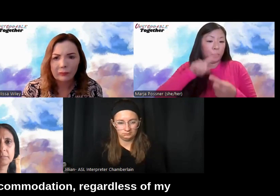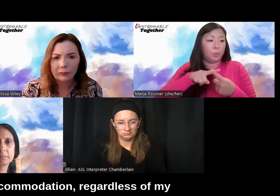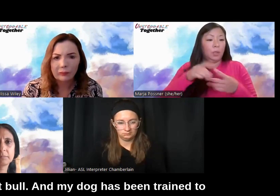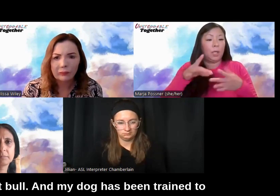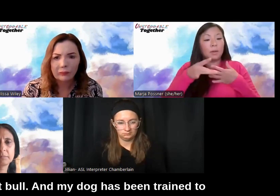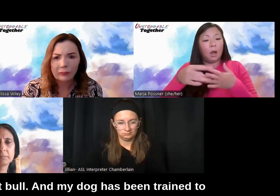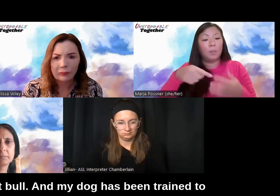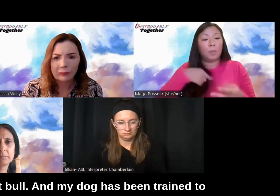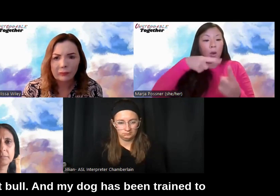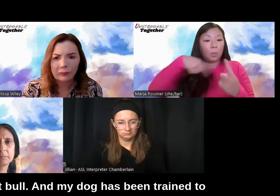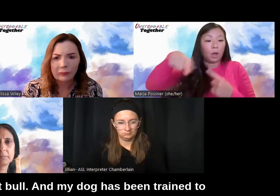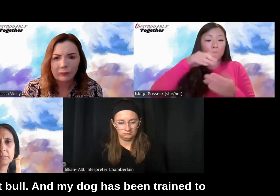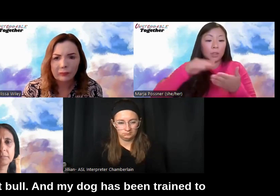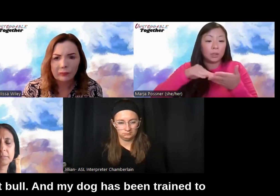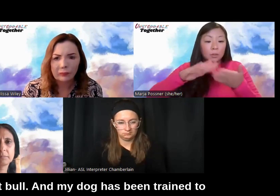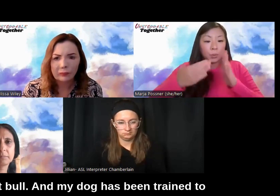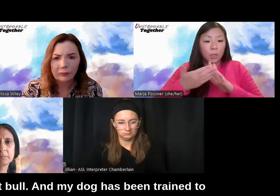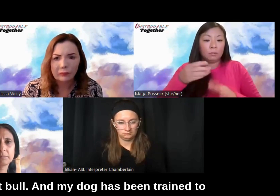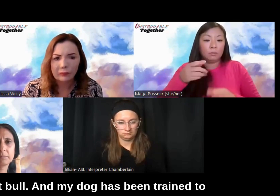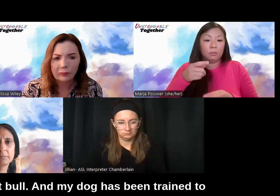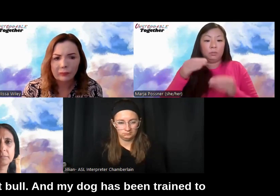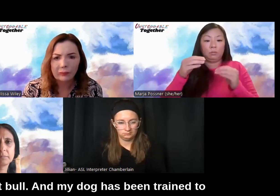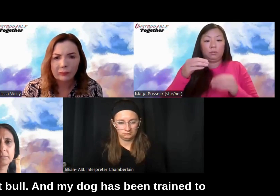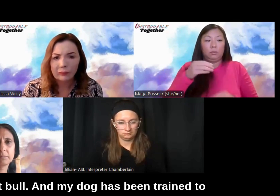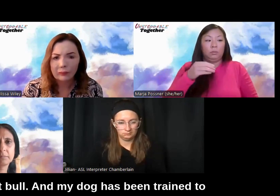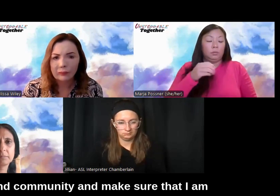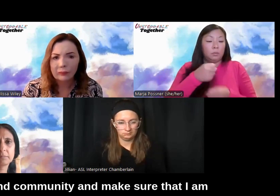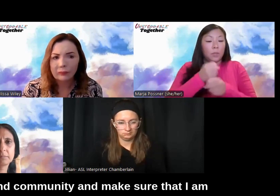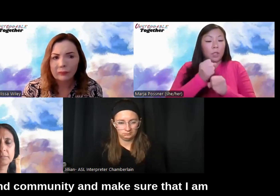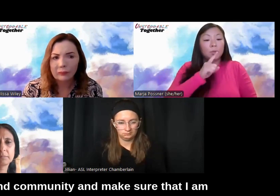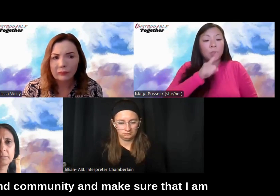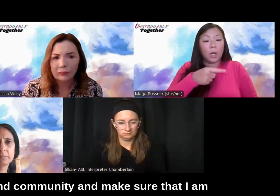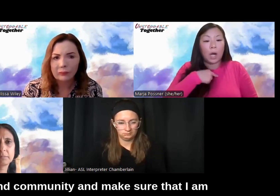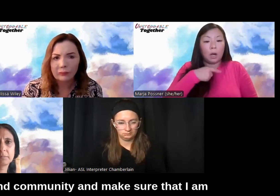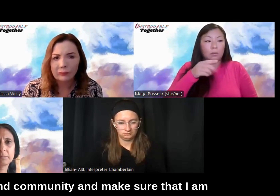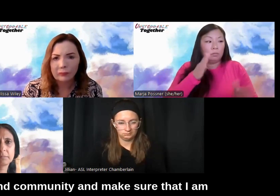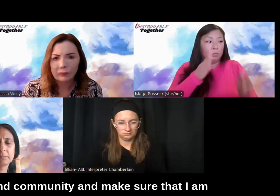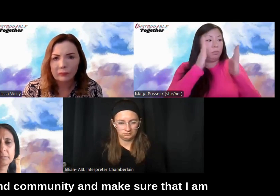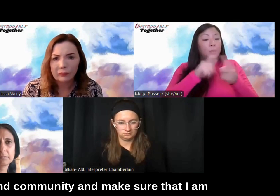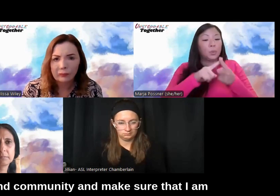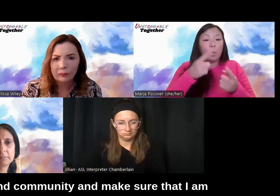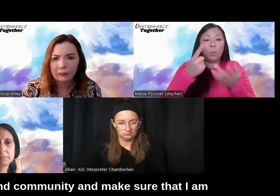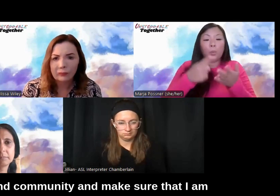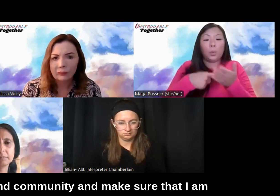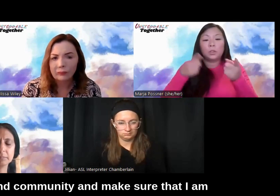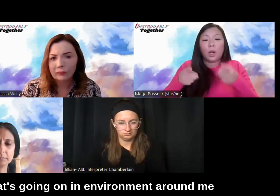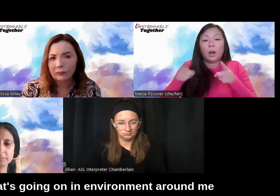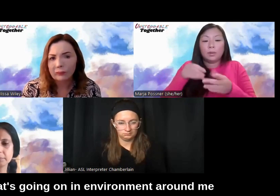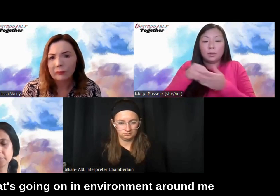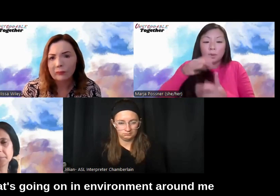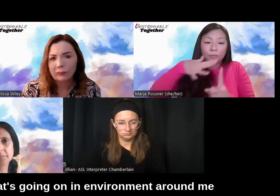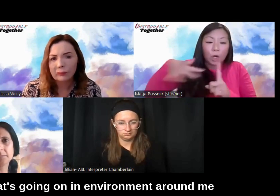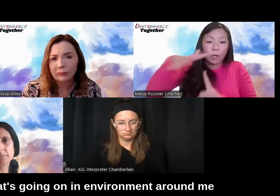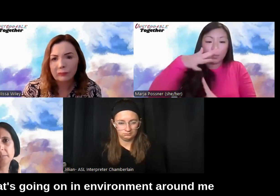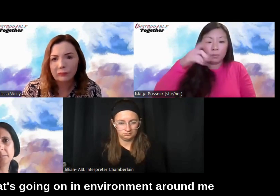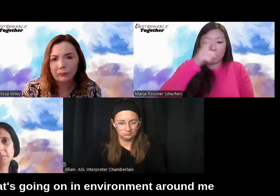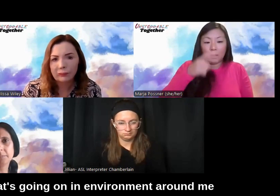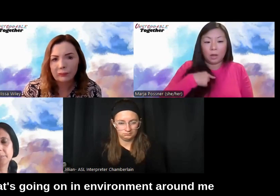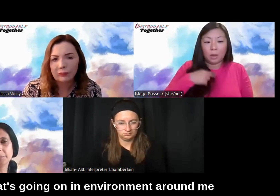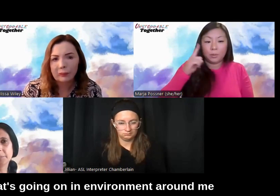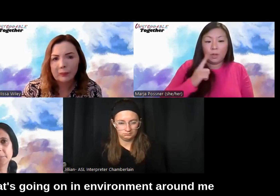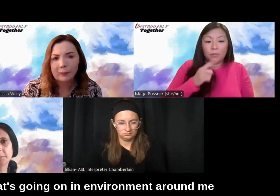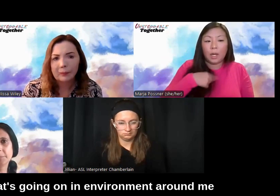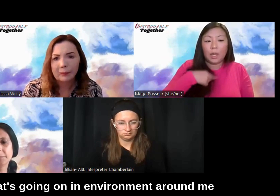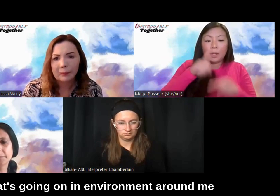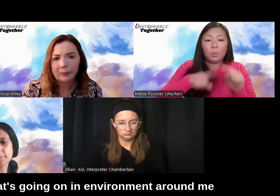regardless of, my dog being a pit bull. And my dog, has been trained to guide me around community and make sure that I am attending to what's going